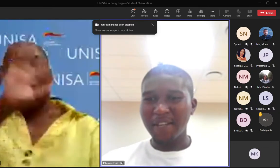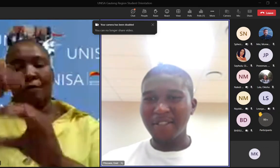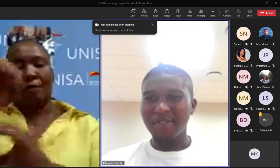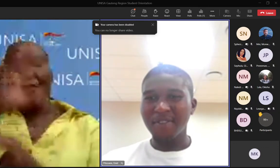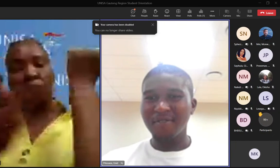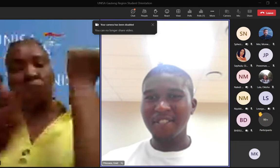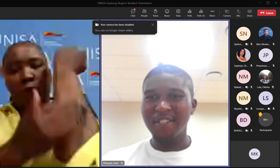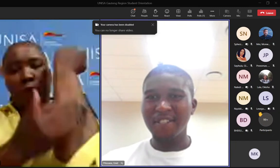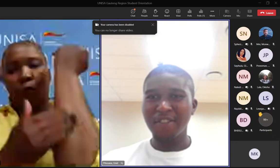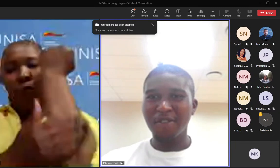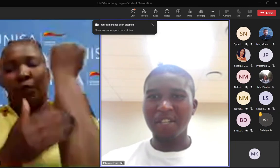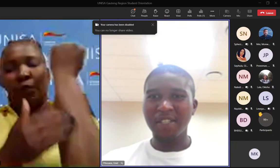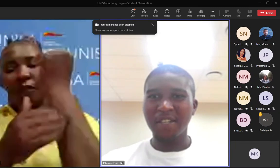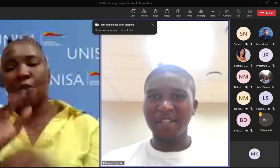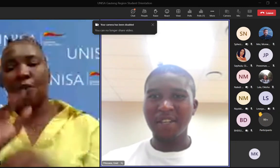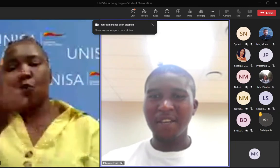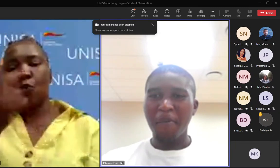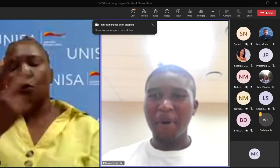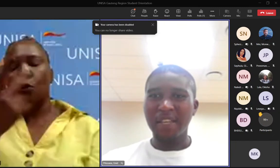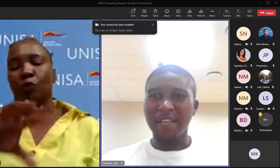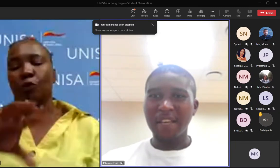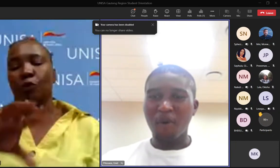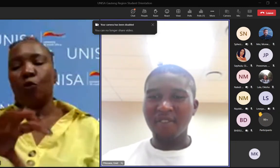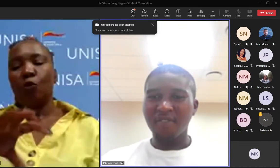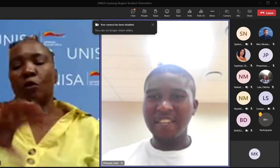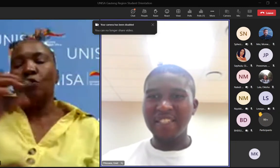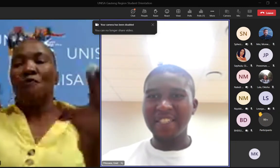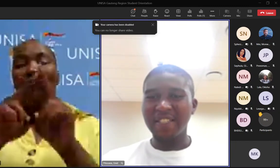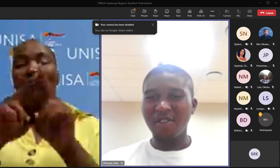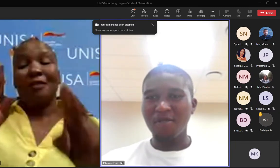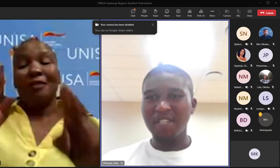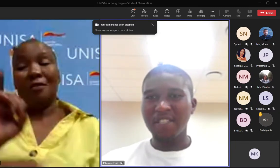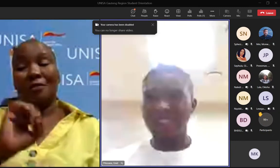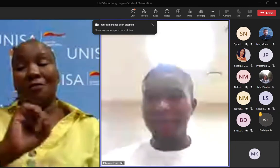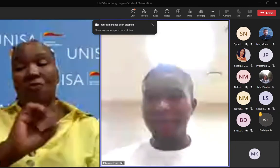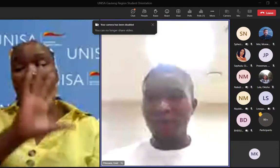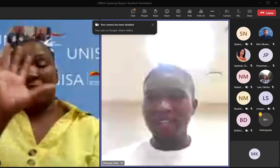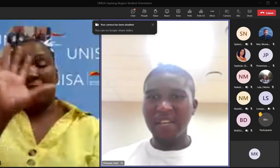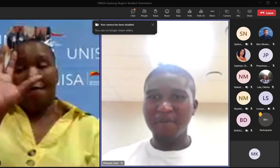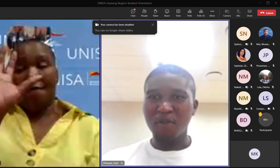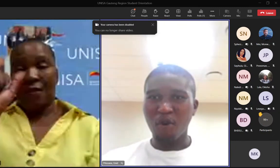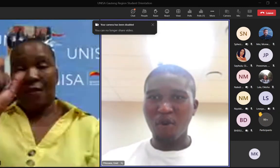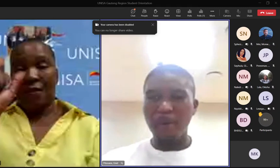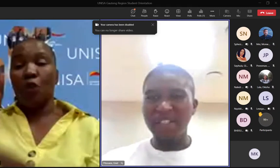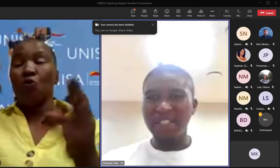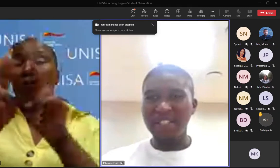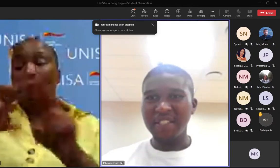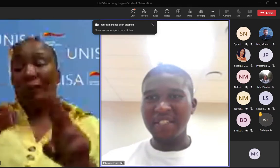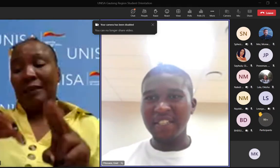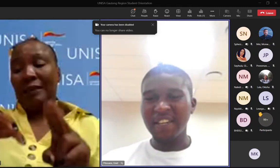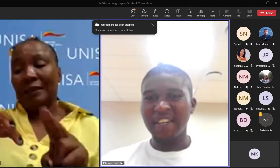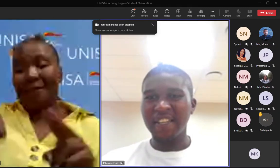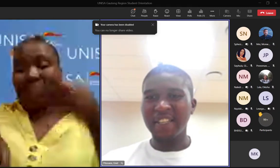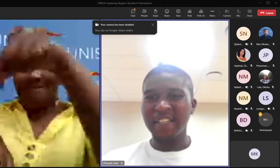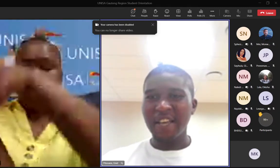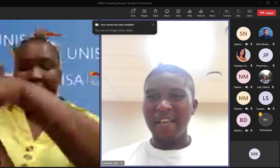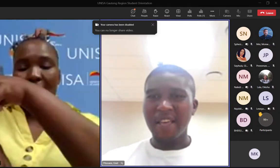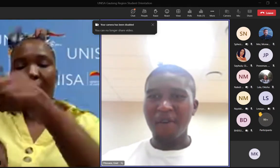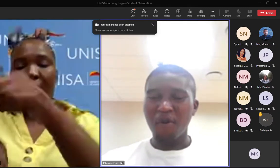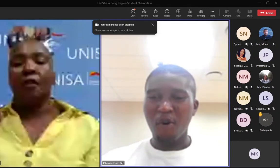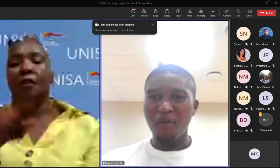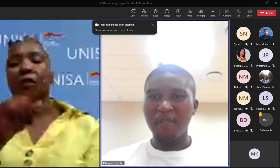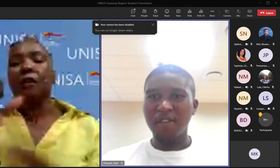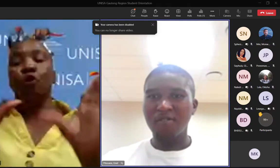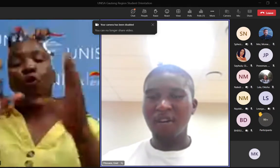just one of the biggest university in the continent but one of the leading institutions when it comes to open distance